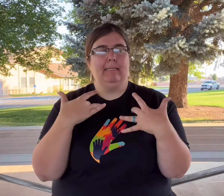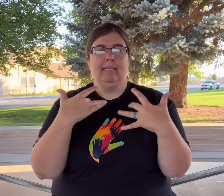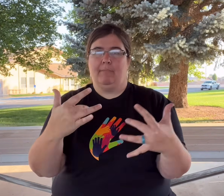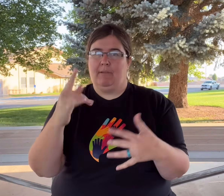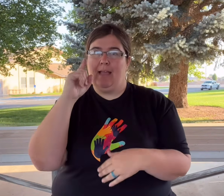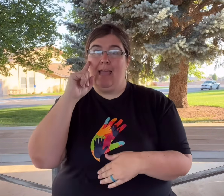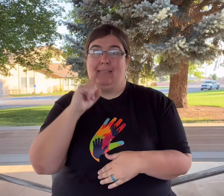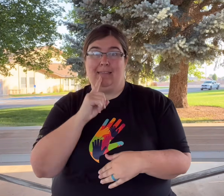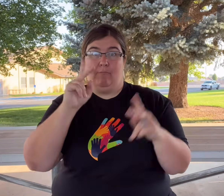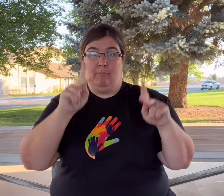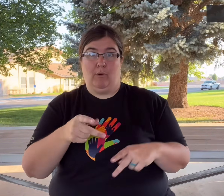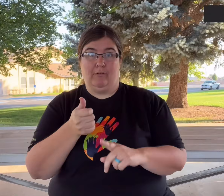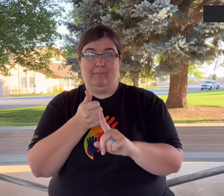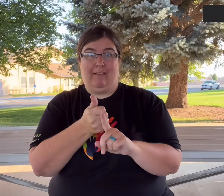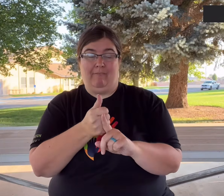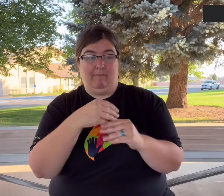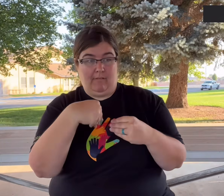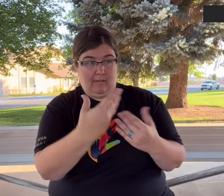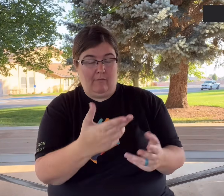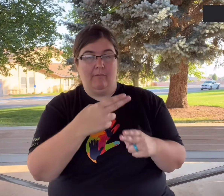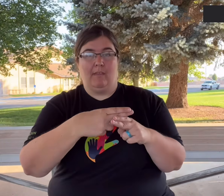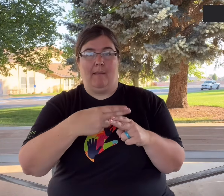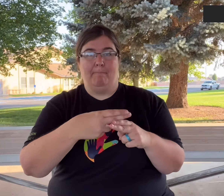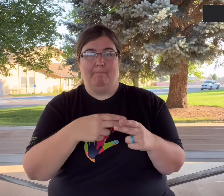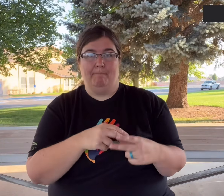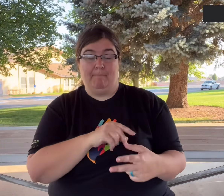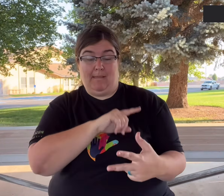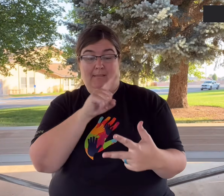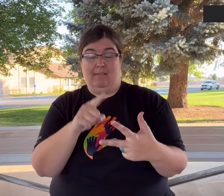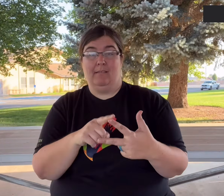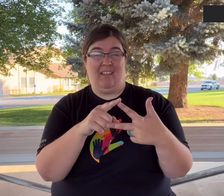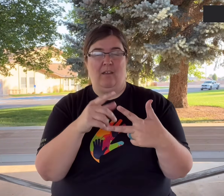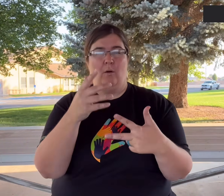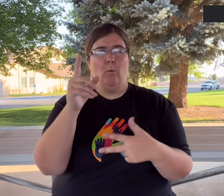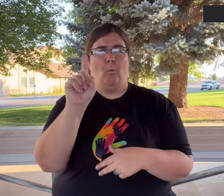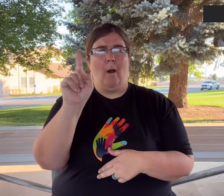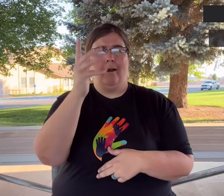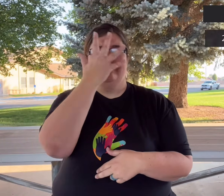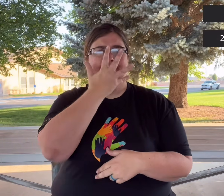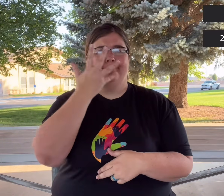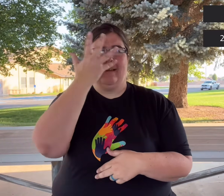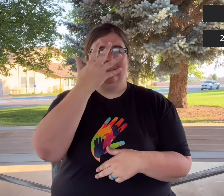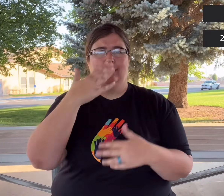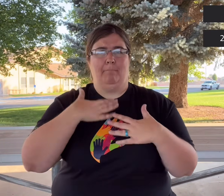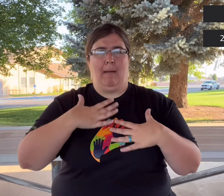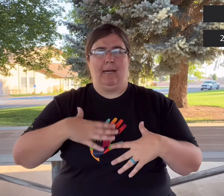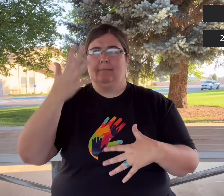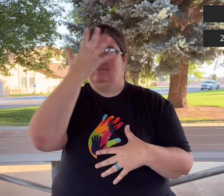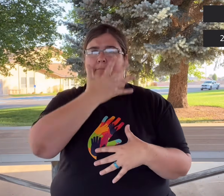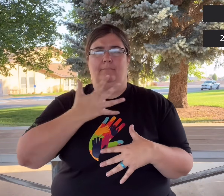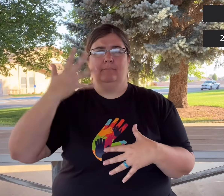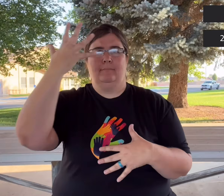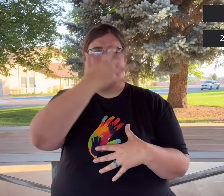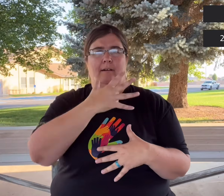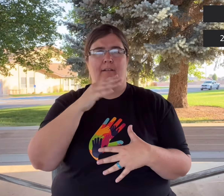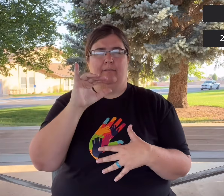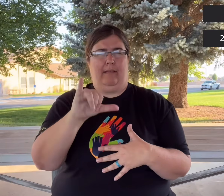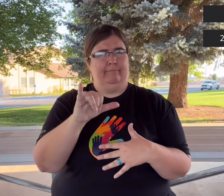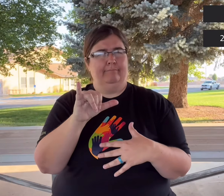most importantly, a deaf person gives someone a sign name most of the time. Second, there are rules as to where on the face and body a name